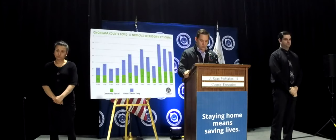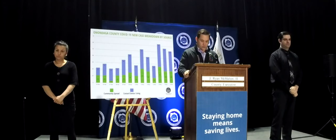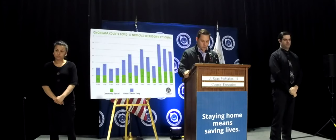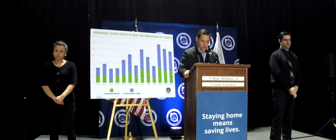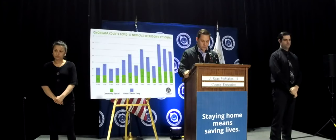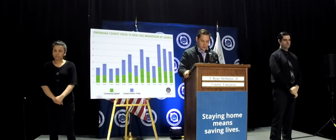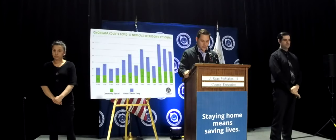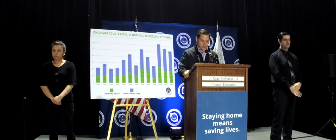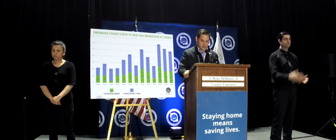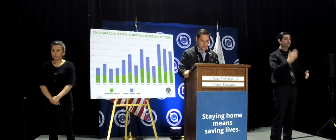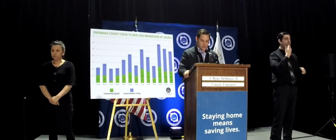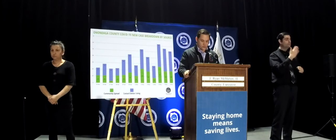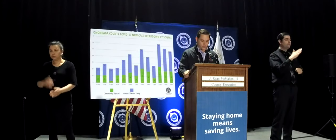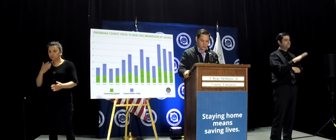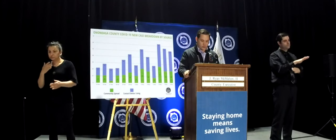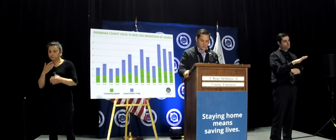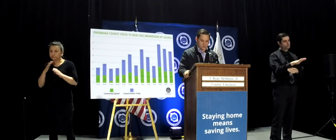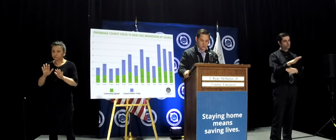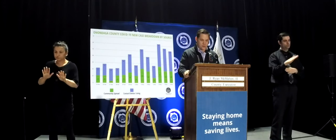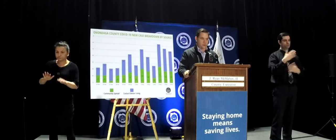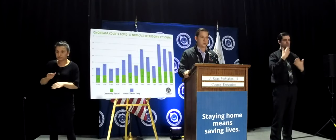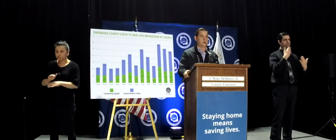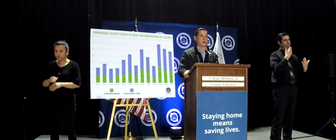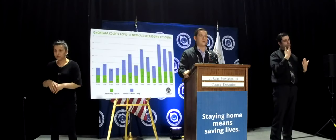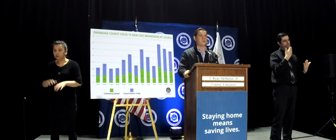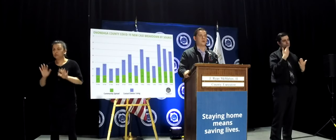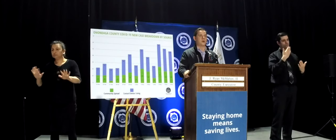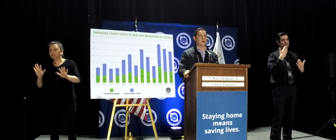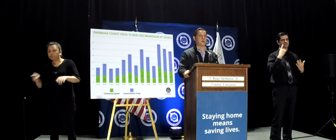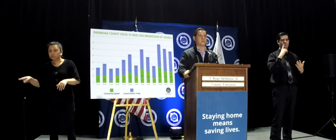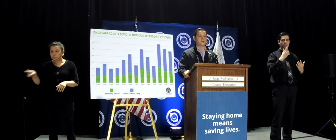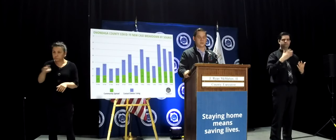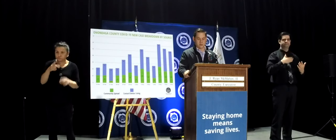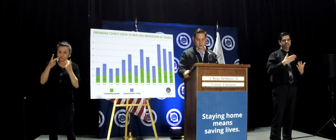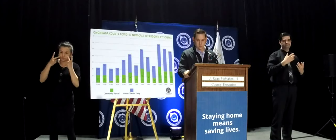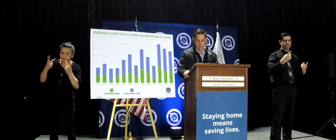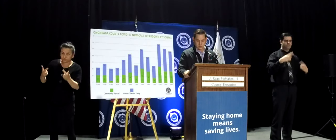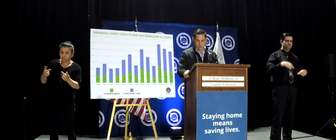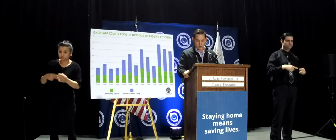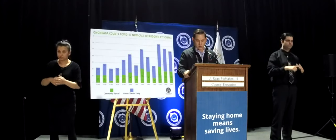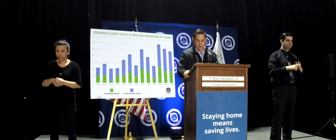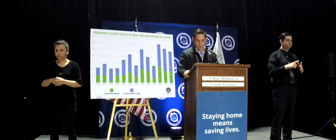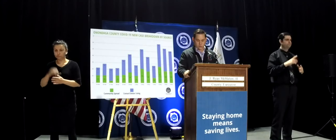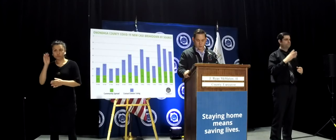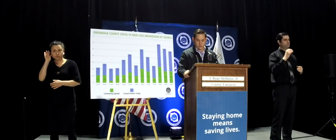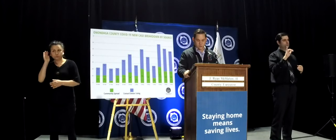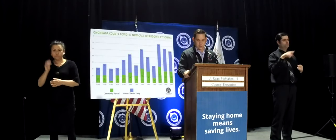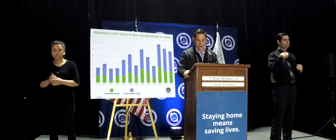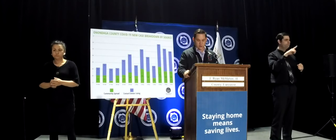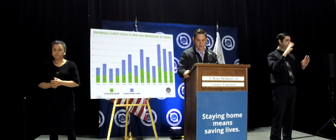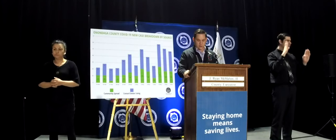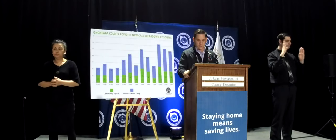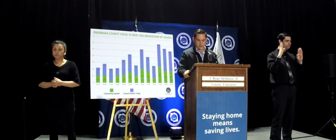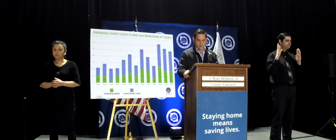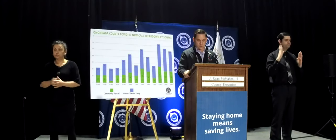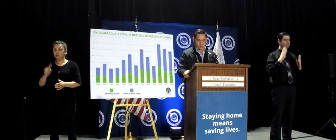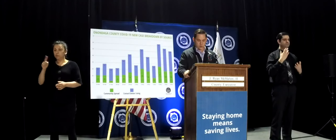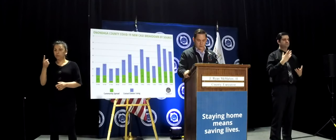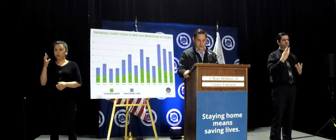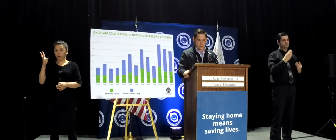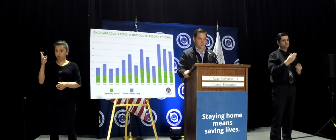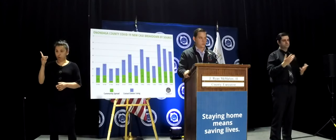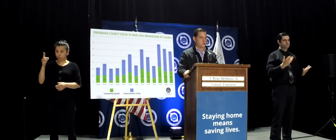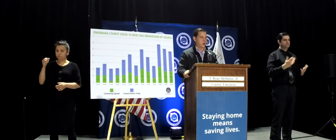Good afternoon, everyone. Thank you for being here for our update today. Why don't we go over some data, clarify